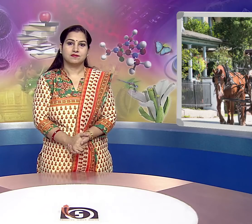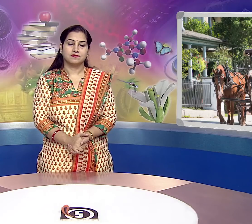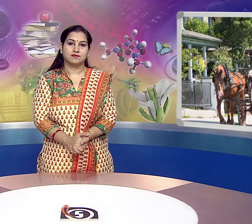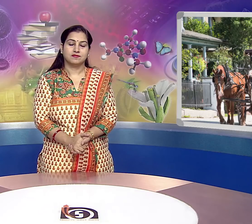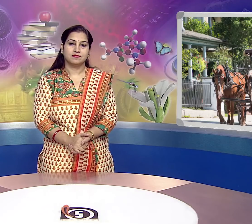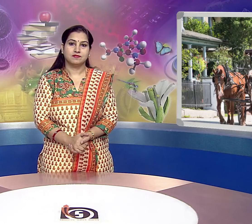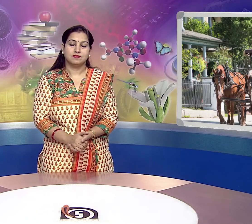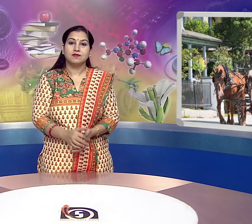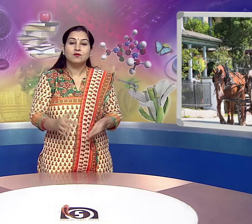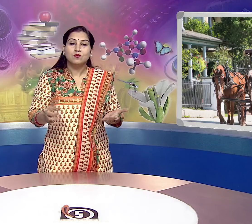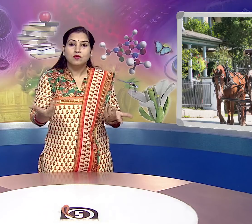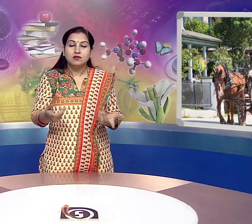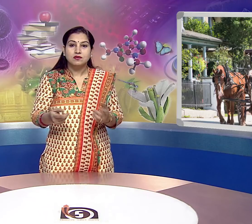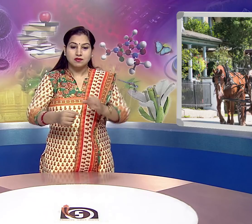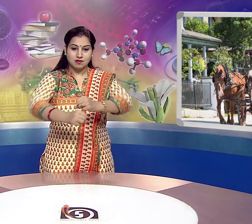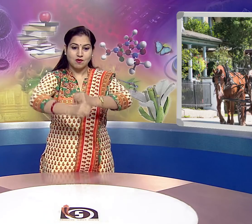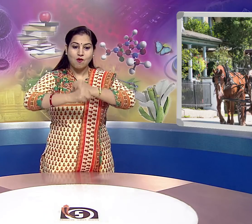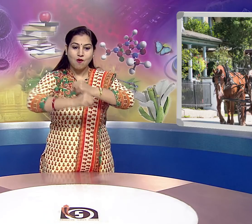was about a horse-driven carriage